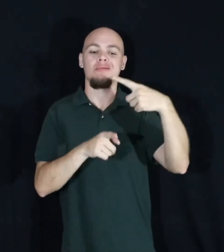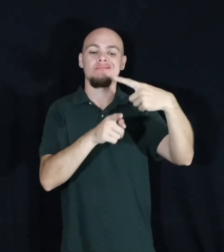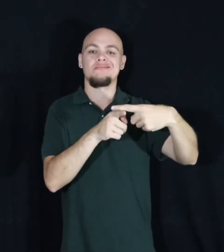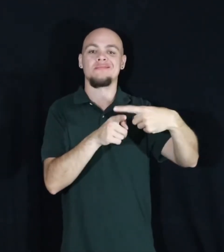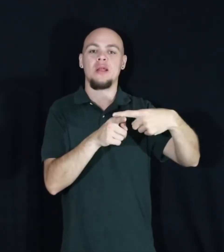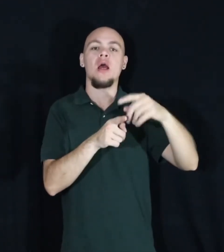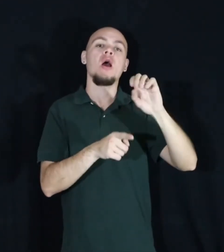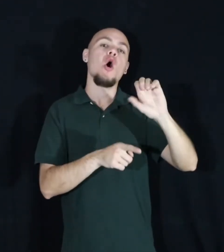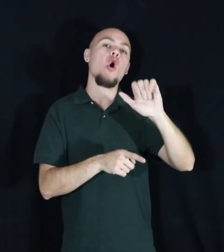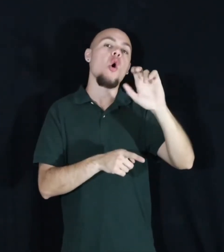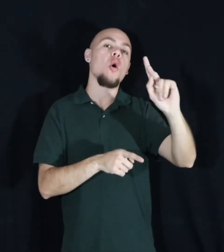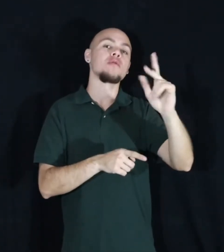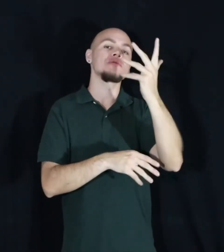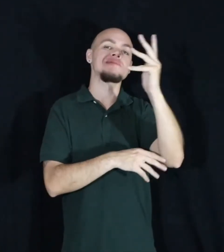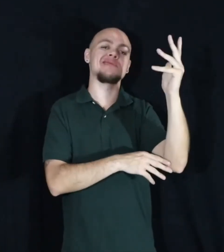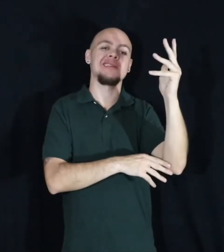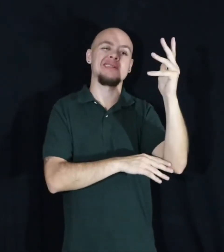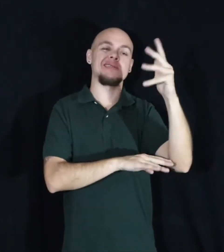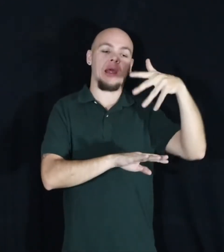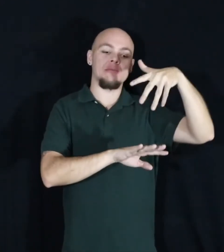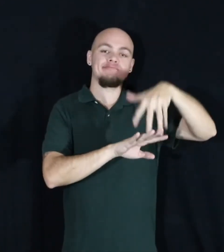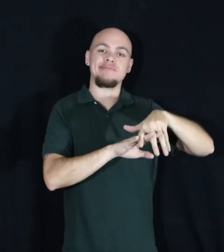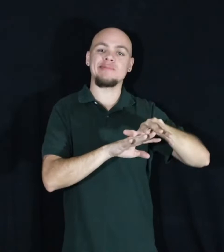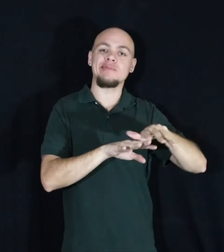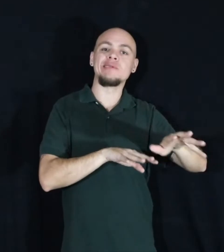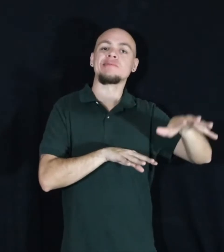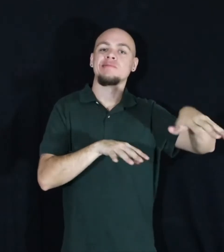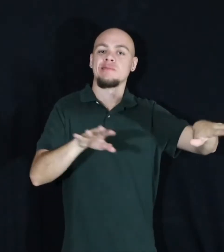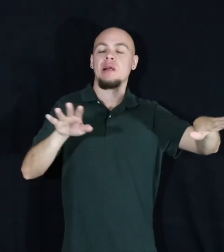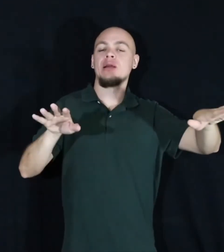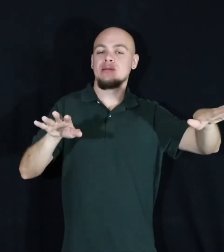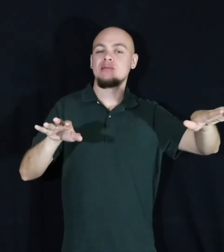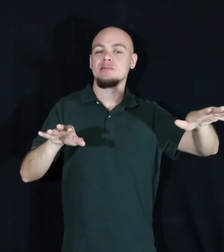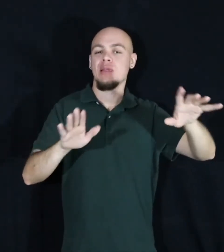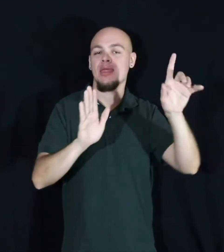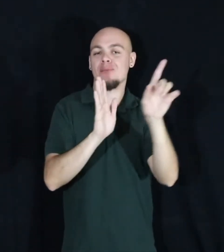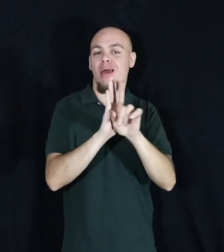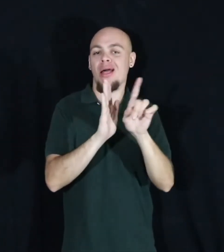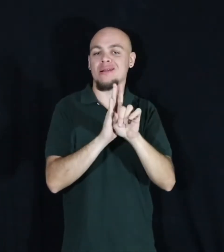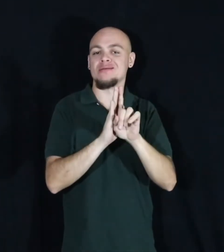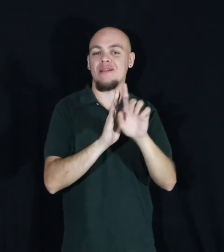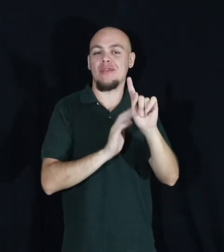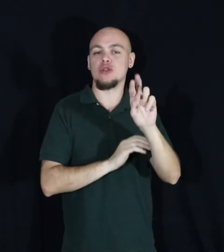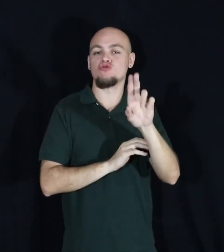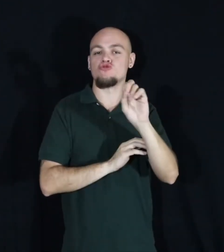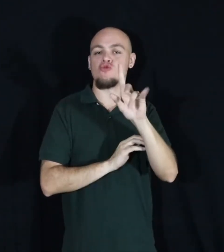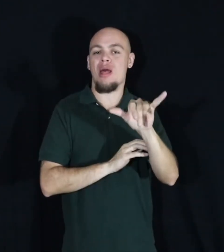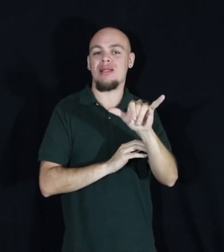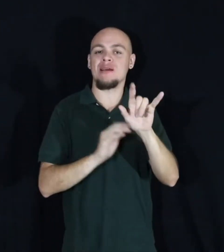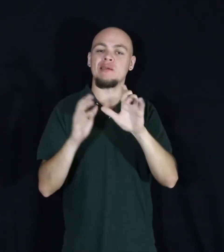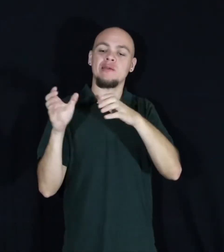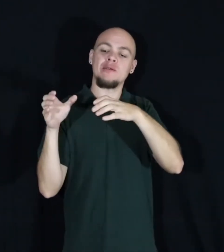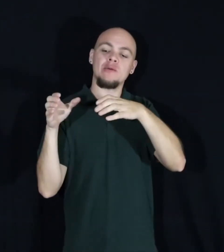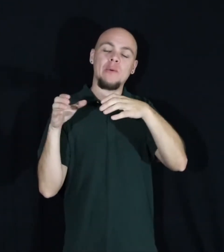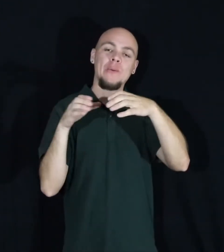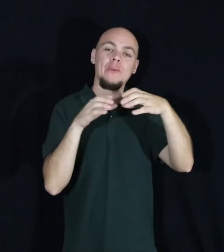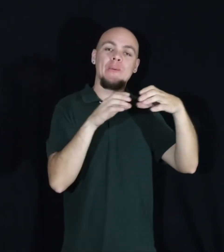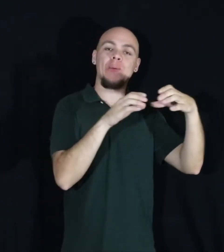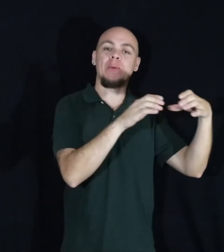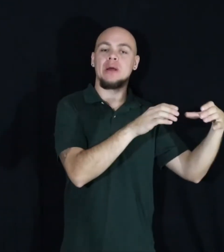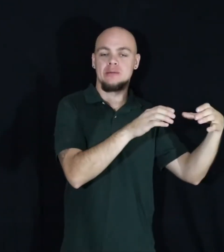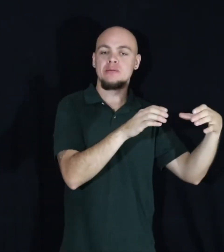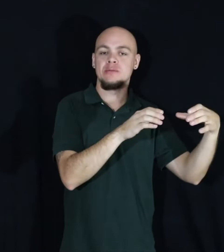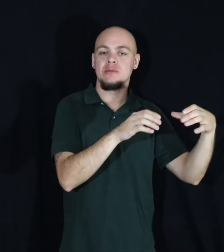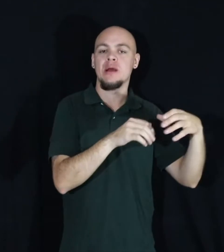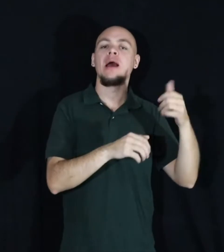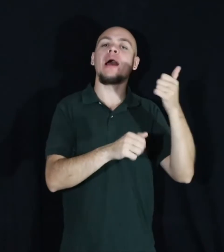are stretching through the concrete of the sidewalks. You can hear the bells of the streetcar coming down the street track,